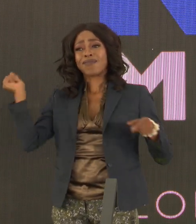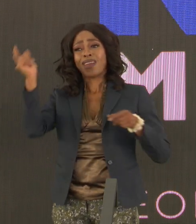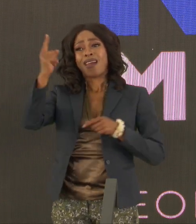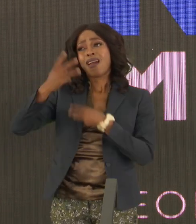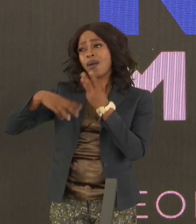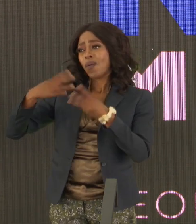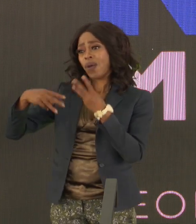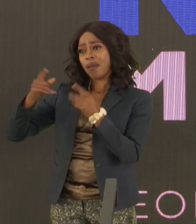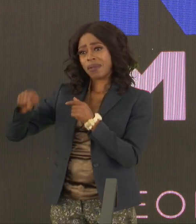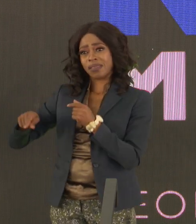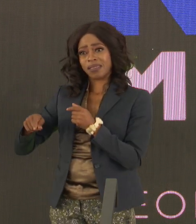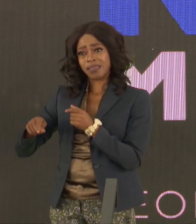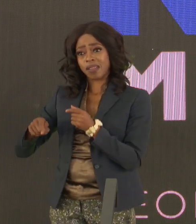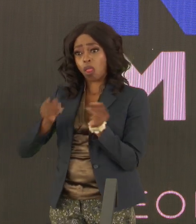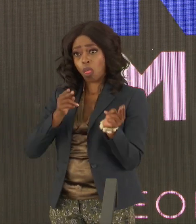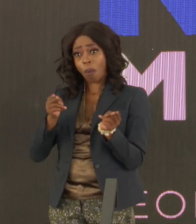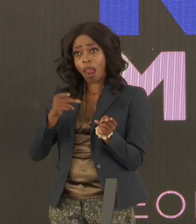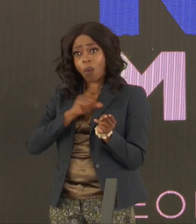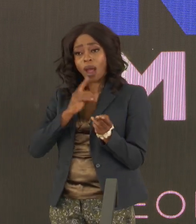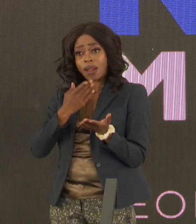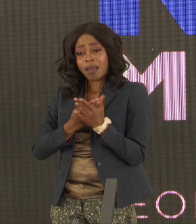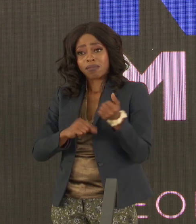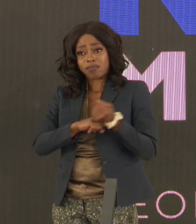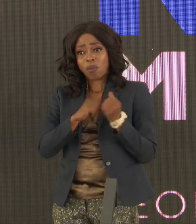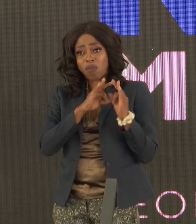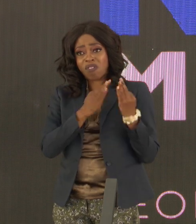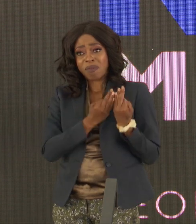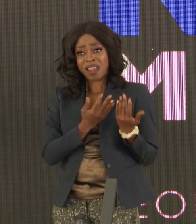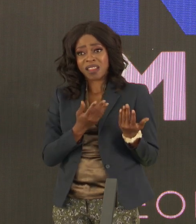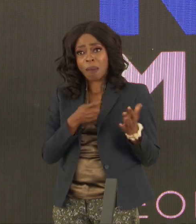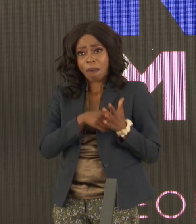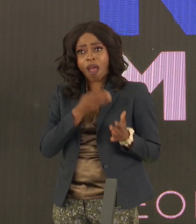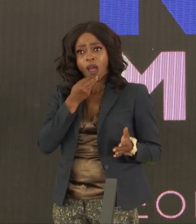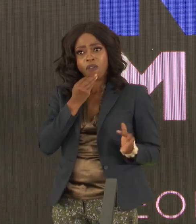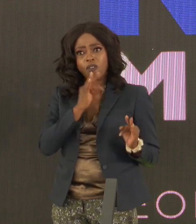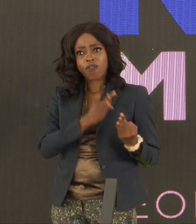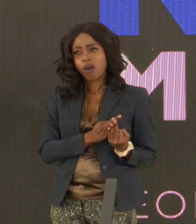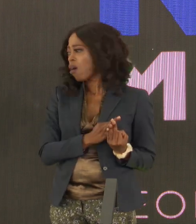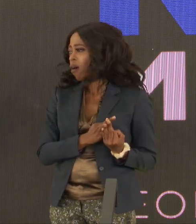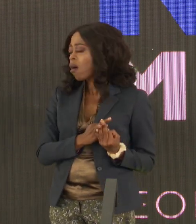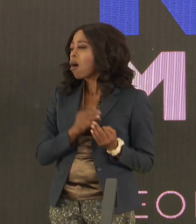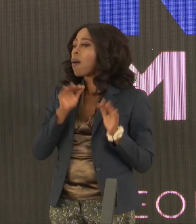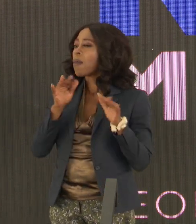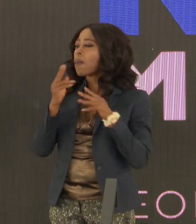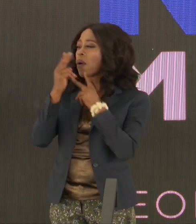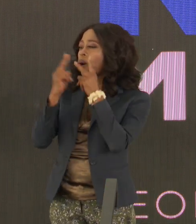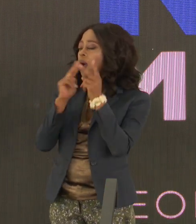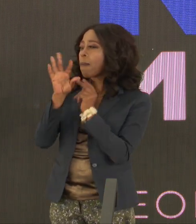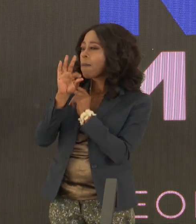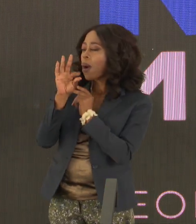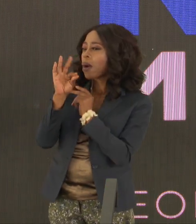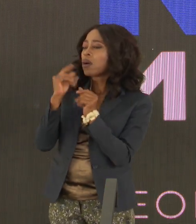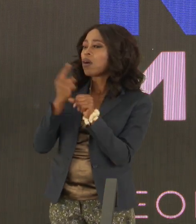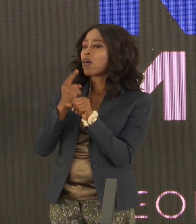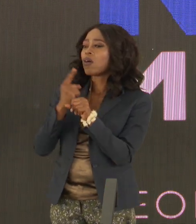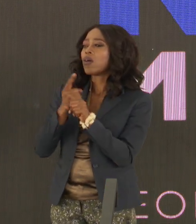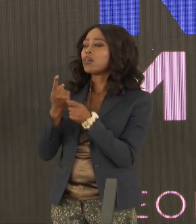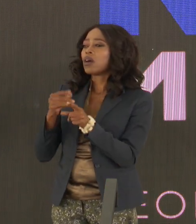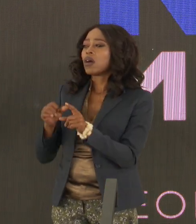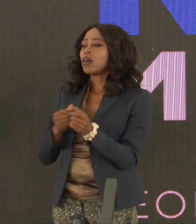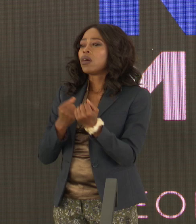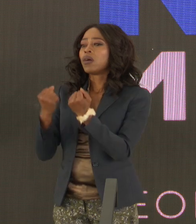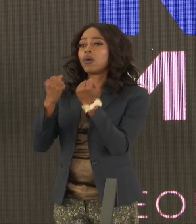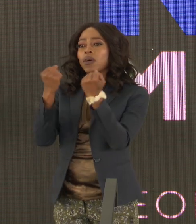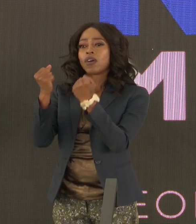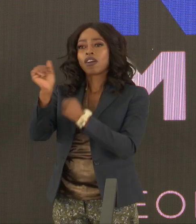to work so they can put food on the table. You know those people we see every morning trying to catch up with cars? They